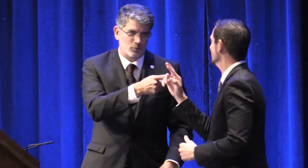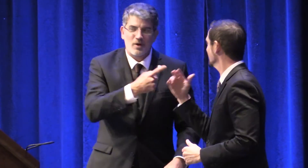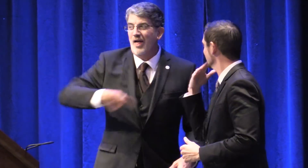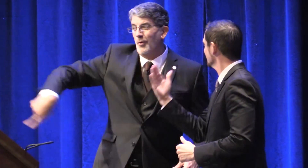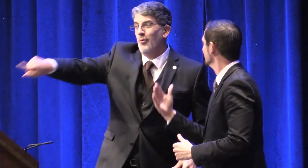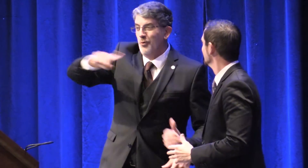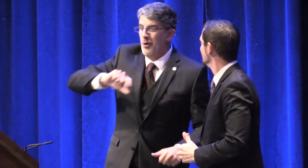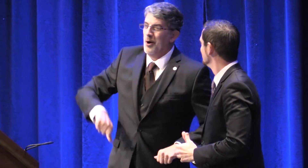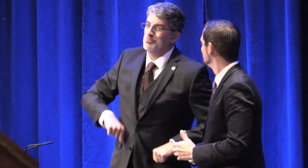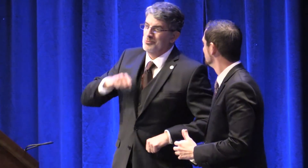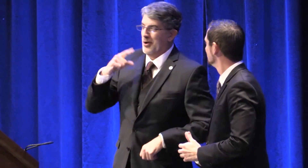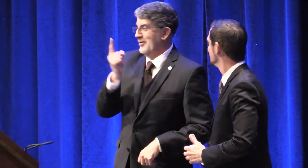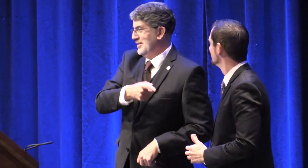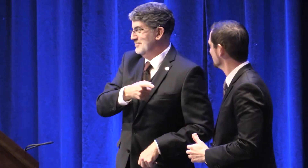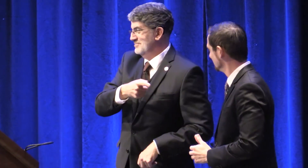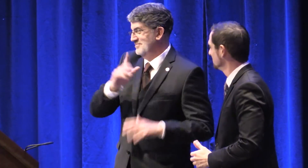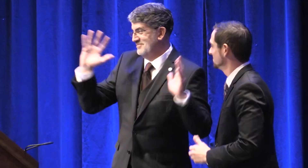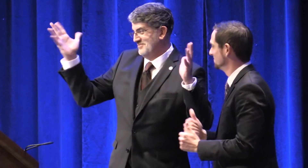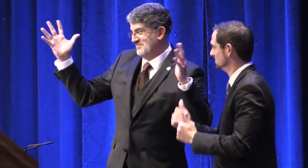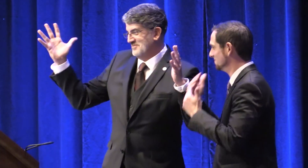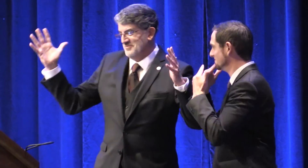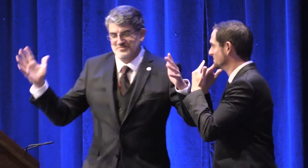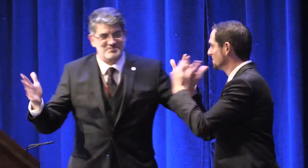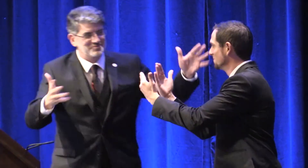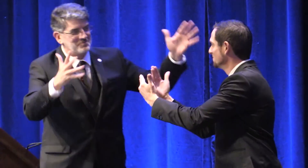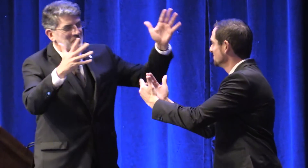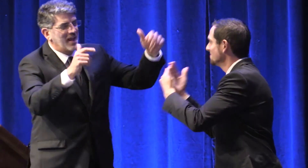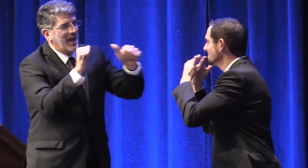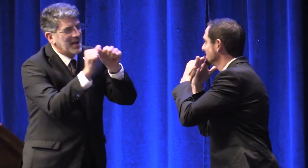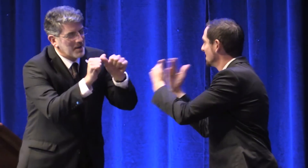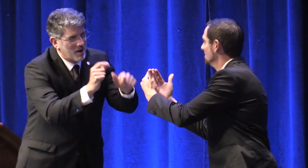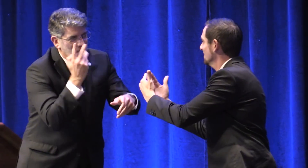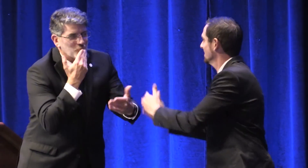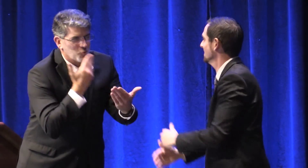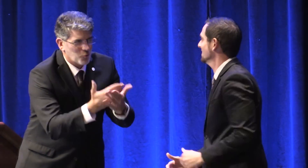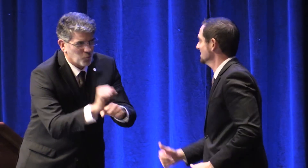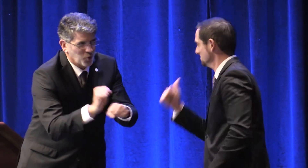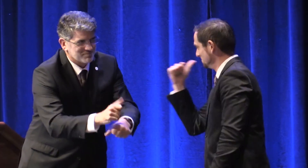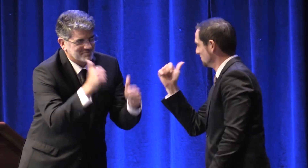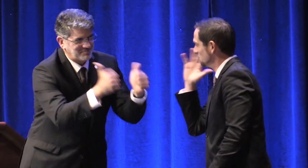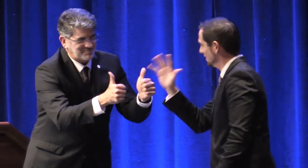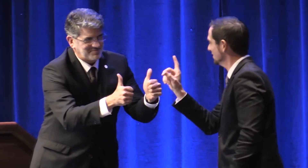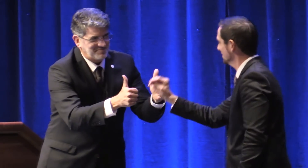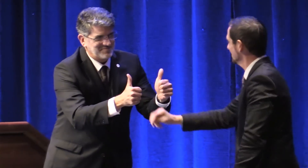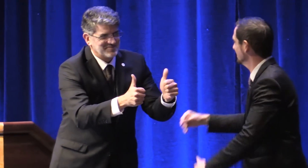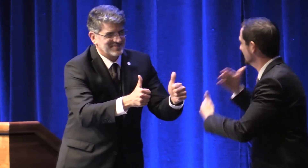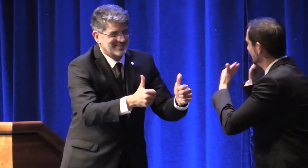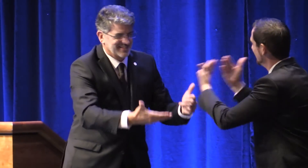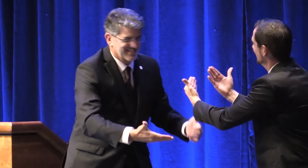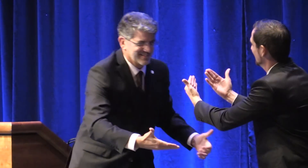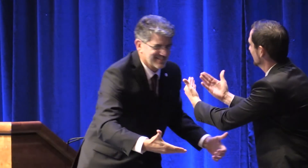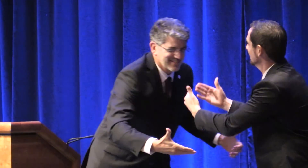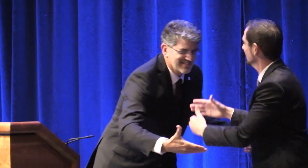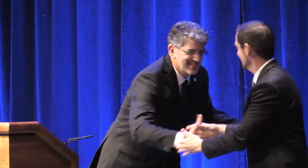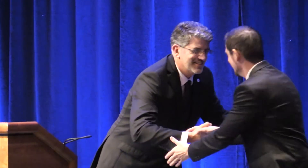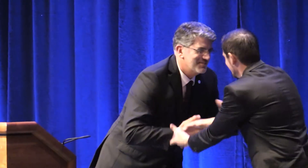great job. We're proud of you. We all here are proud of you, Alex. Thank you, sir. Thank you so Keep up much. the good work, Alex. Will do. And certainly. Alex. Thank